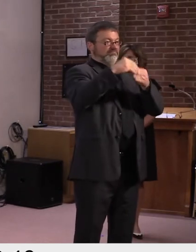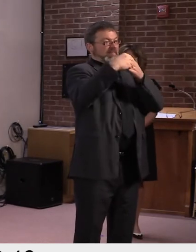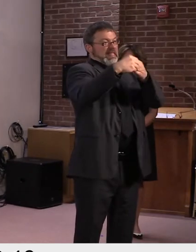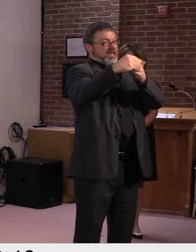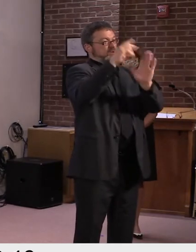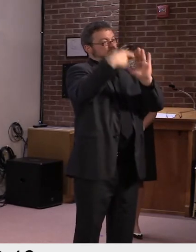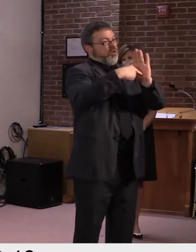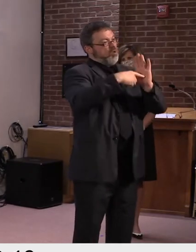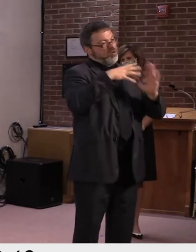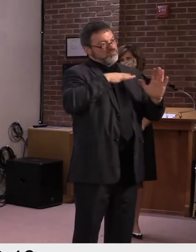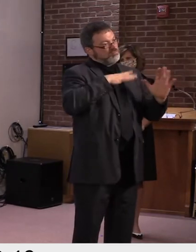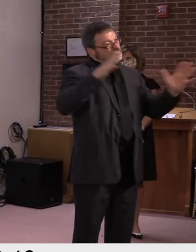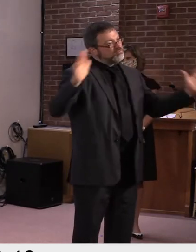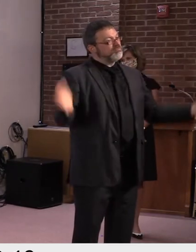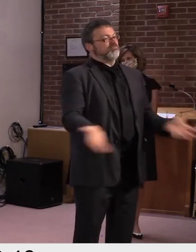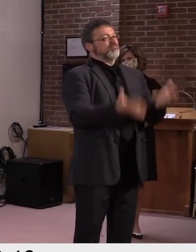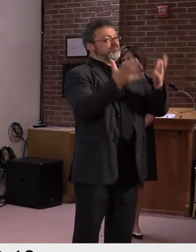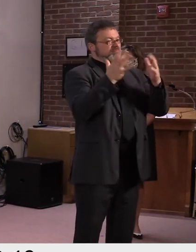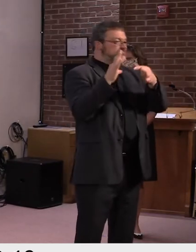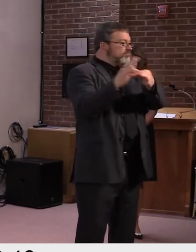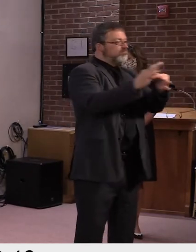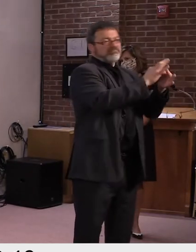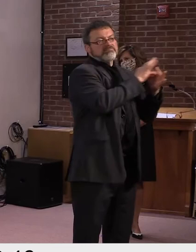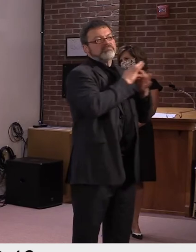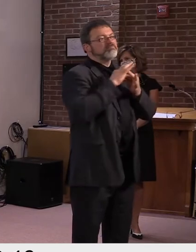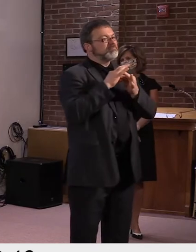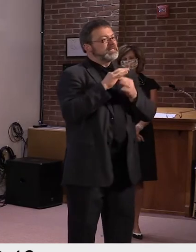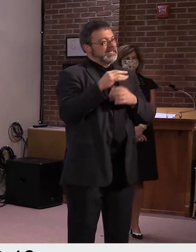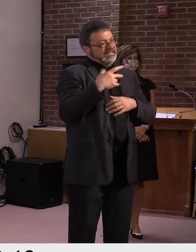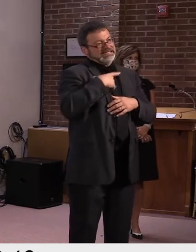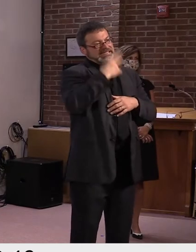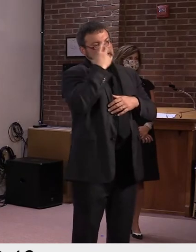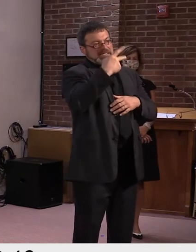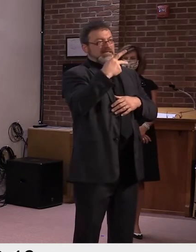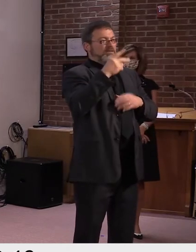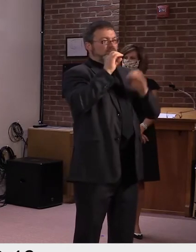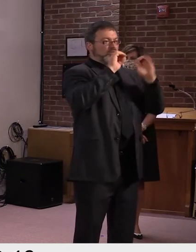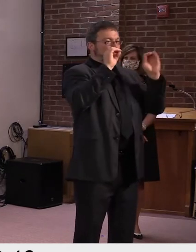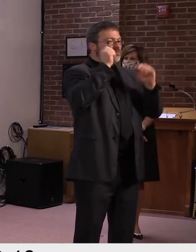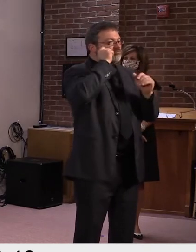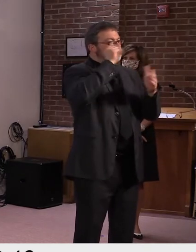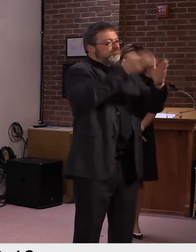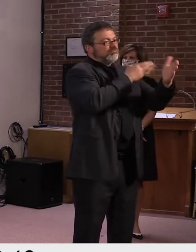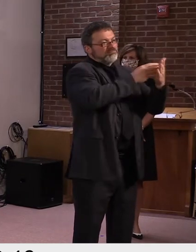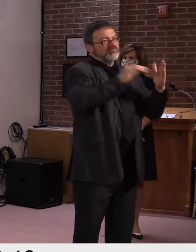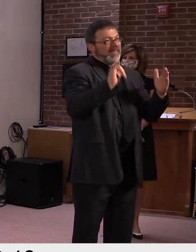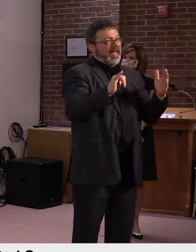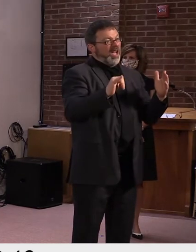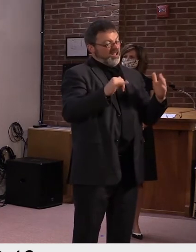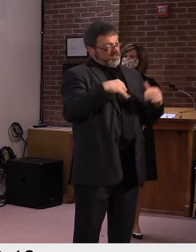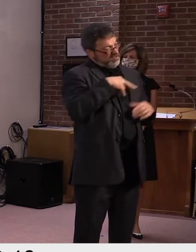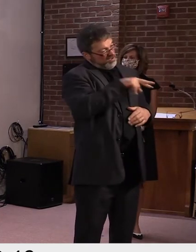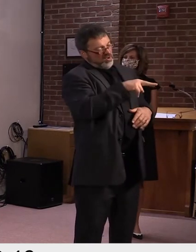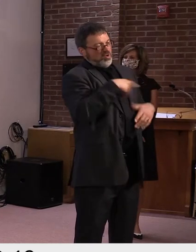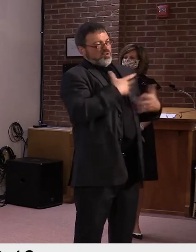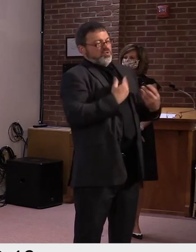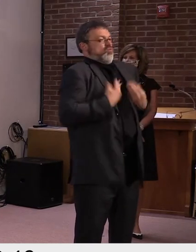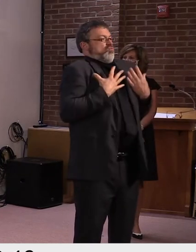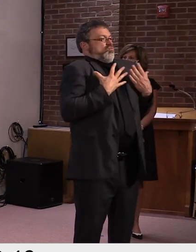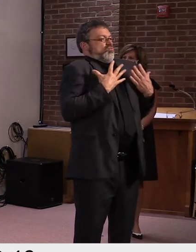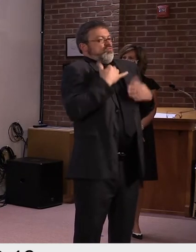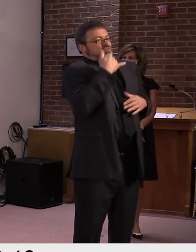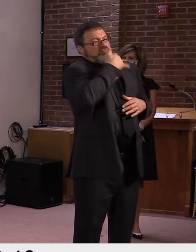unison that we need to see across our country. And I think it was just a powerful moment for all of us. The